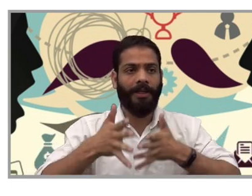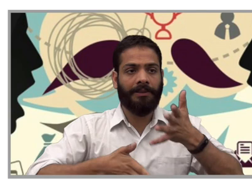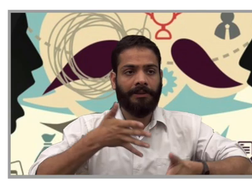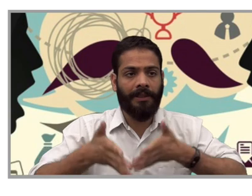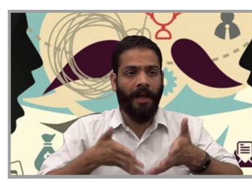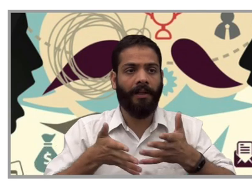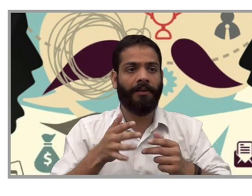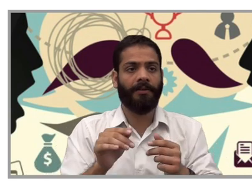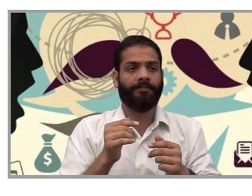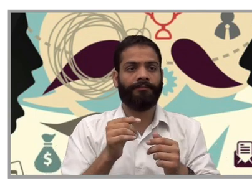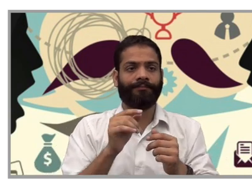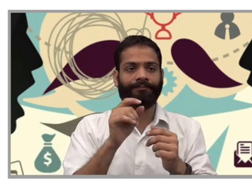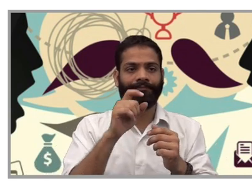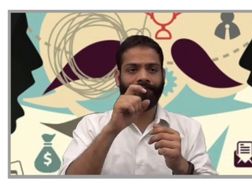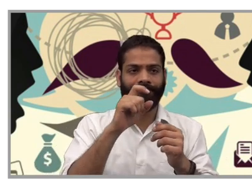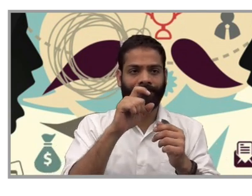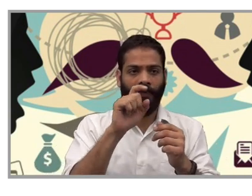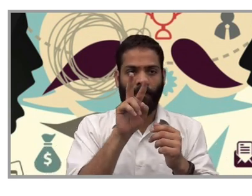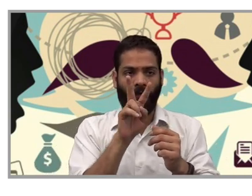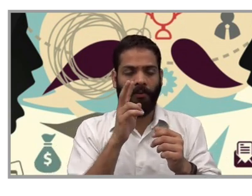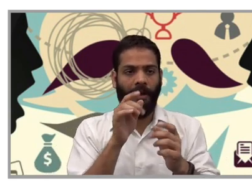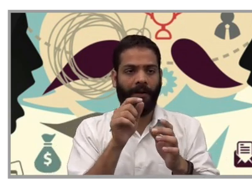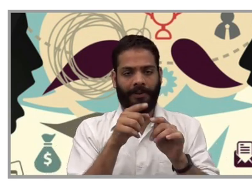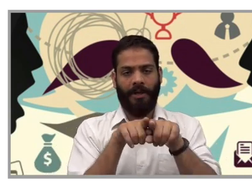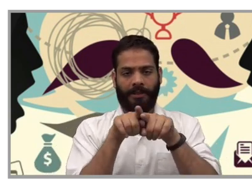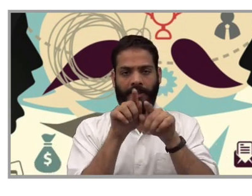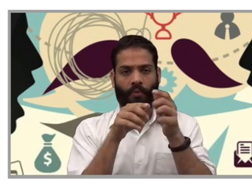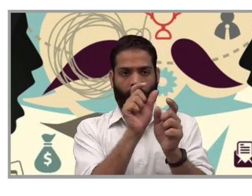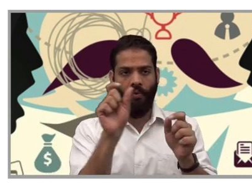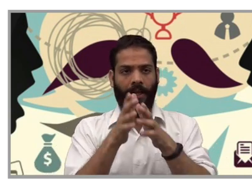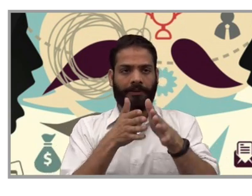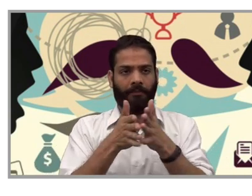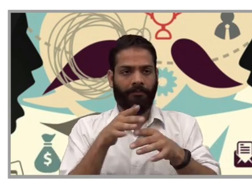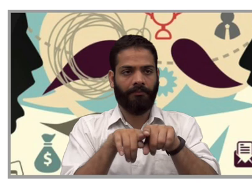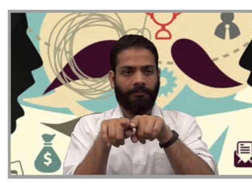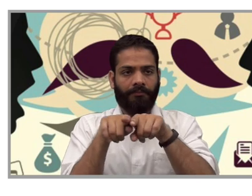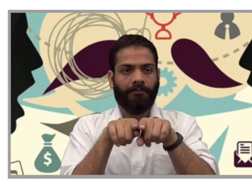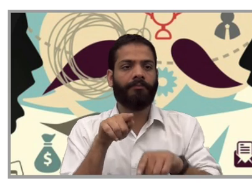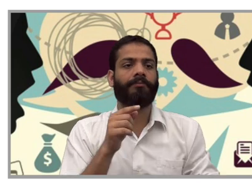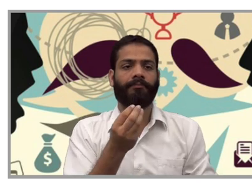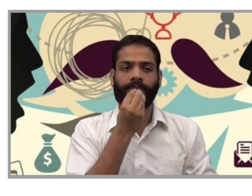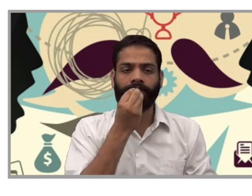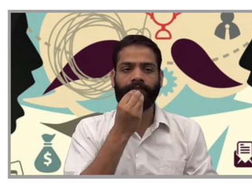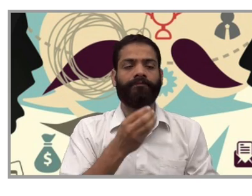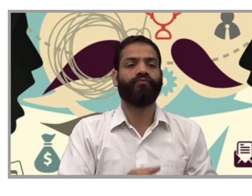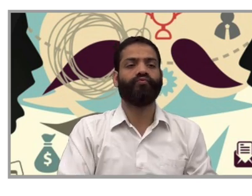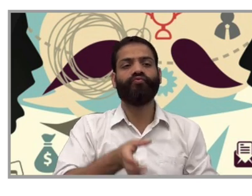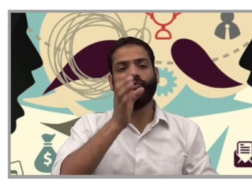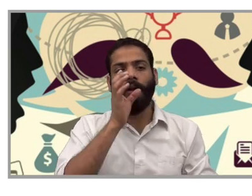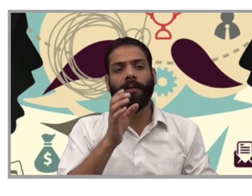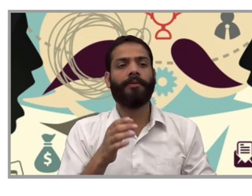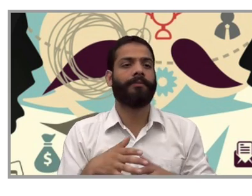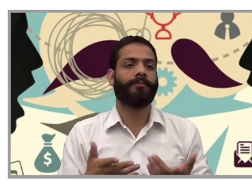It can be shown through triplication of the movement. The next aspect is perfect